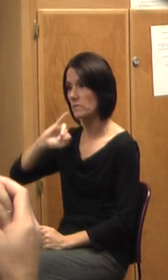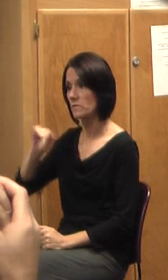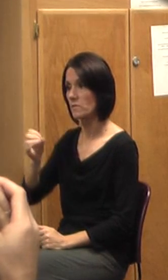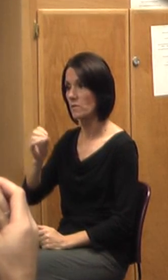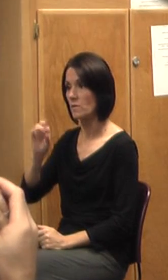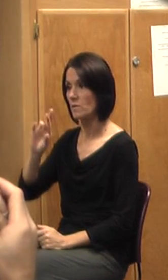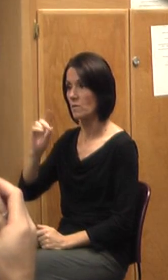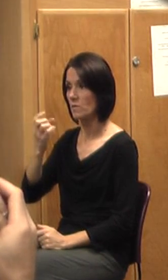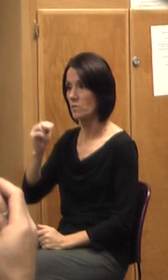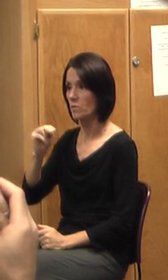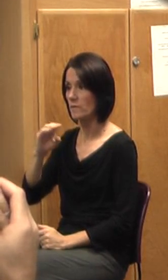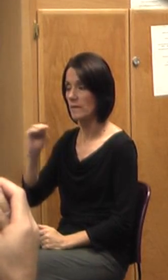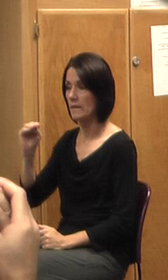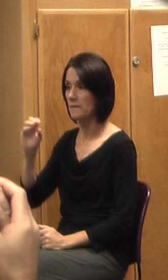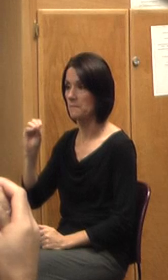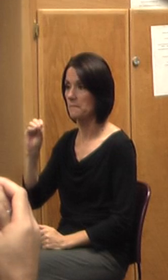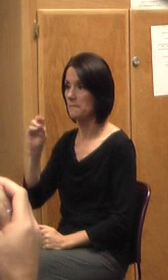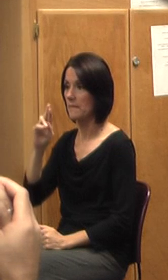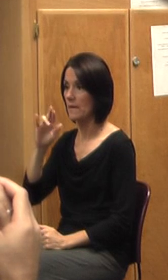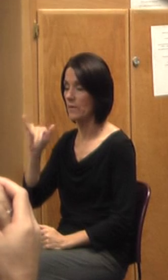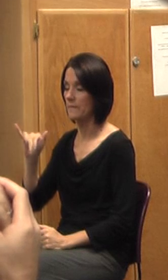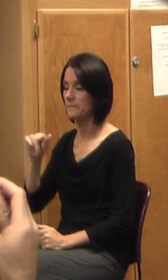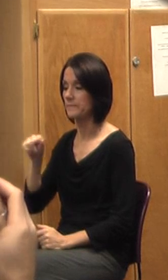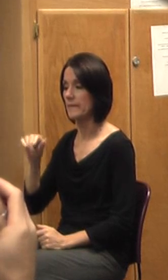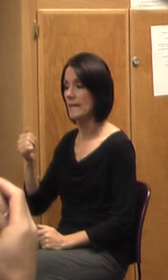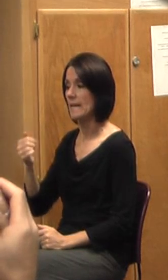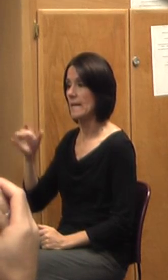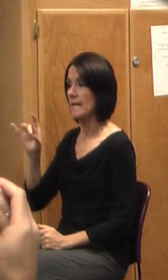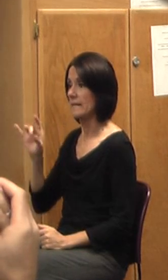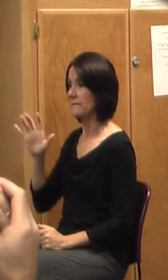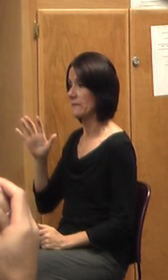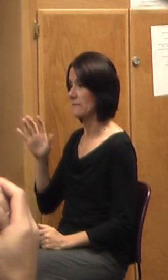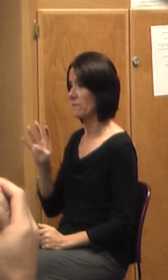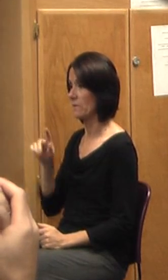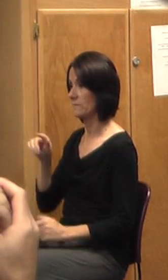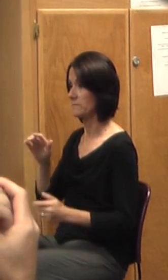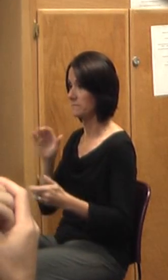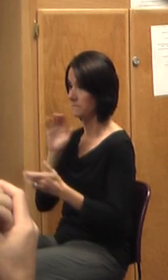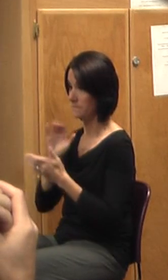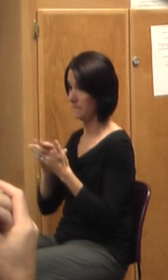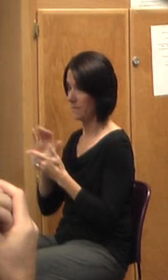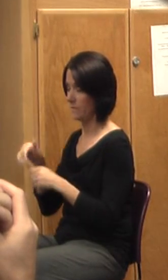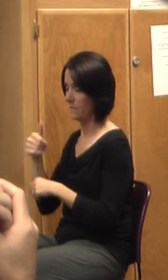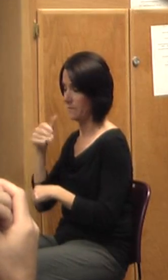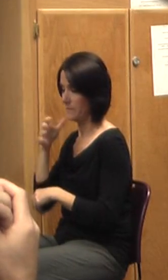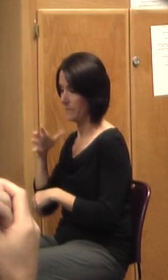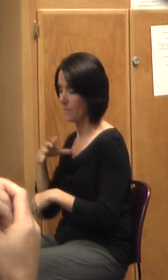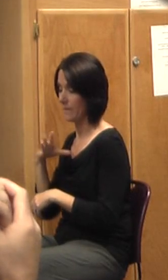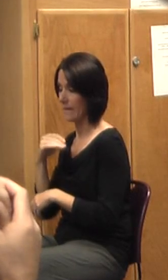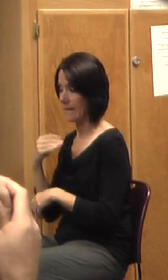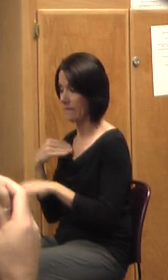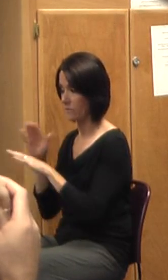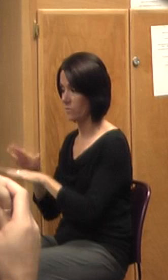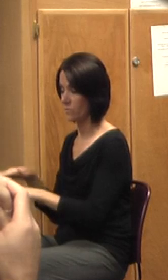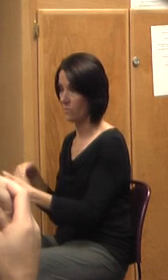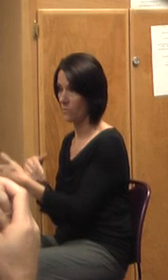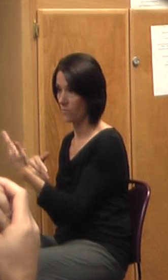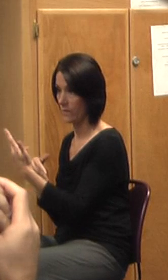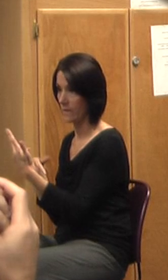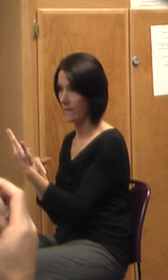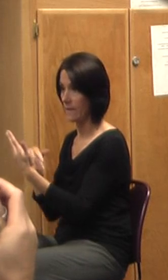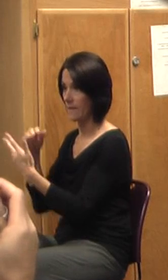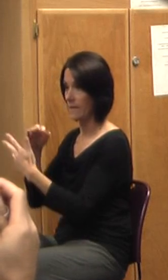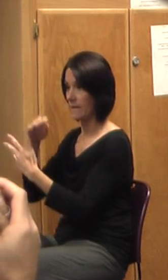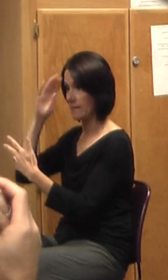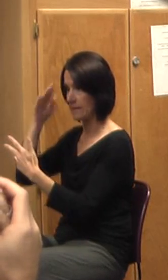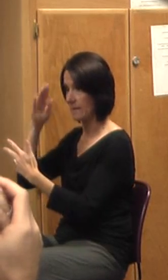and Mary Gatling. In 1854, he married Jemina Sanders, and he had 3 children, 2 sons and a